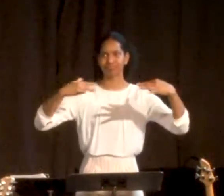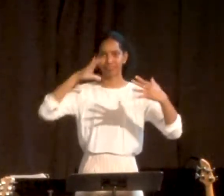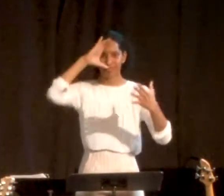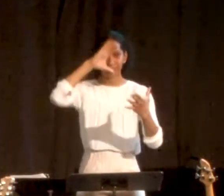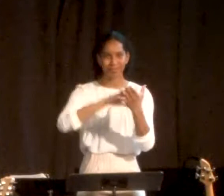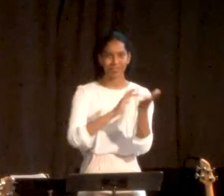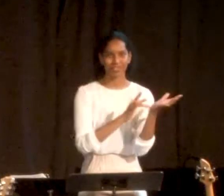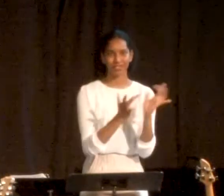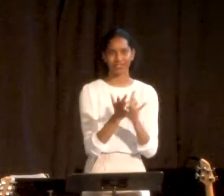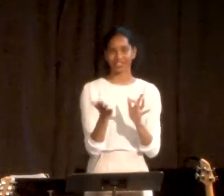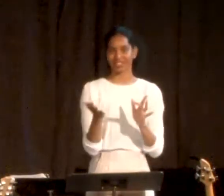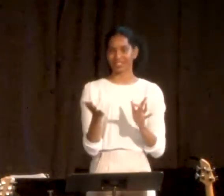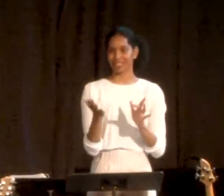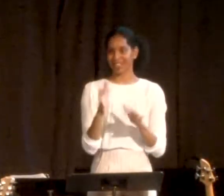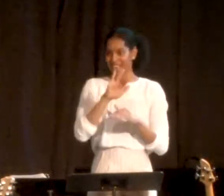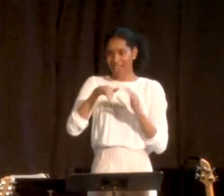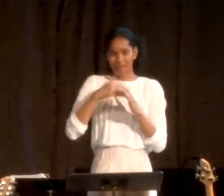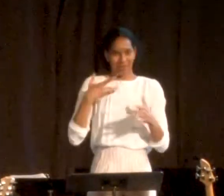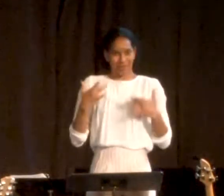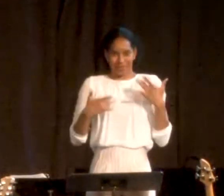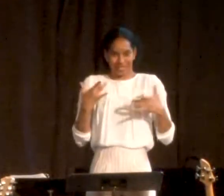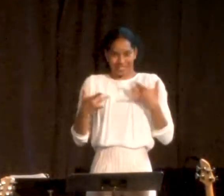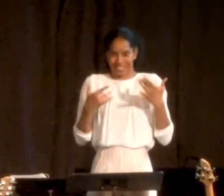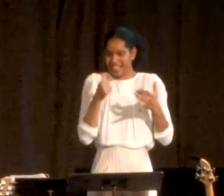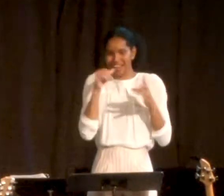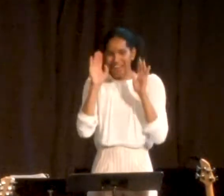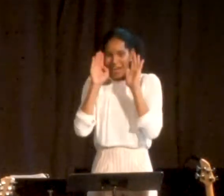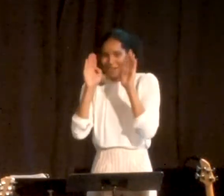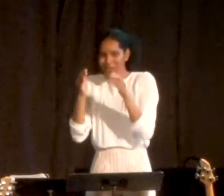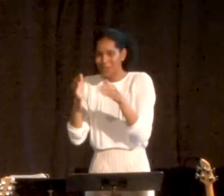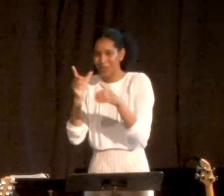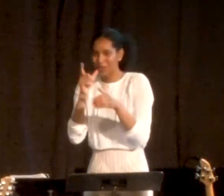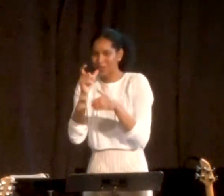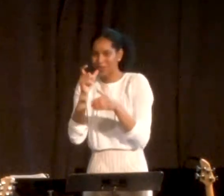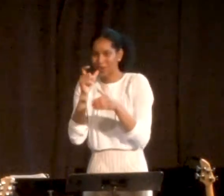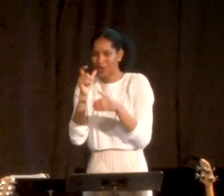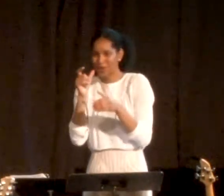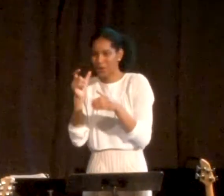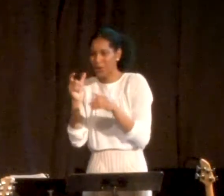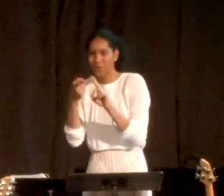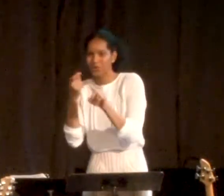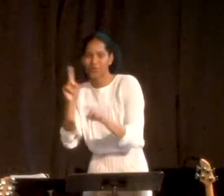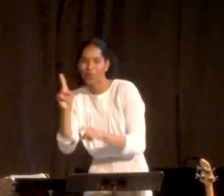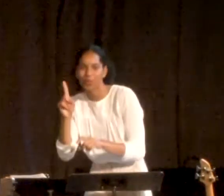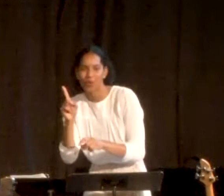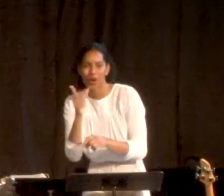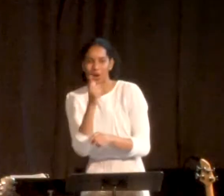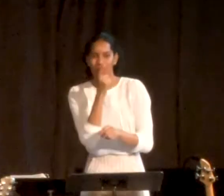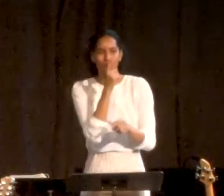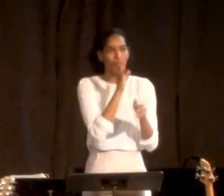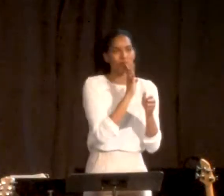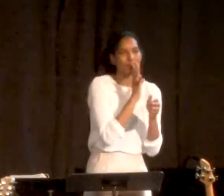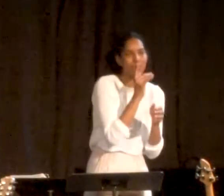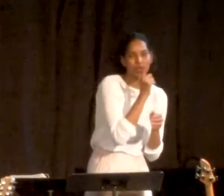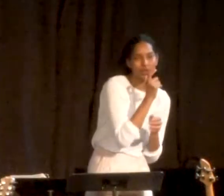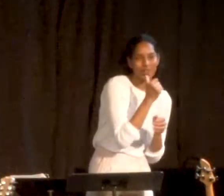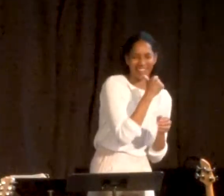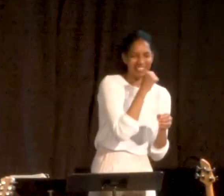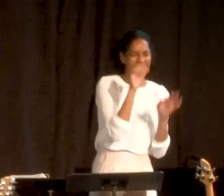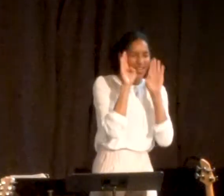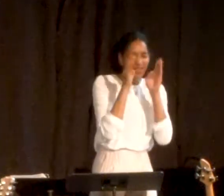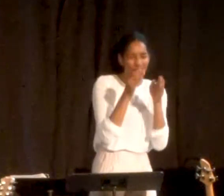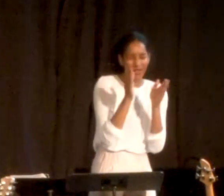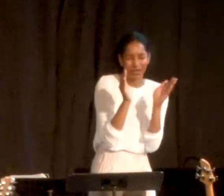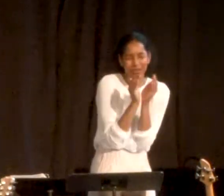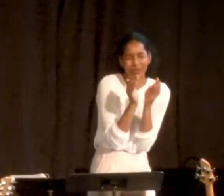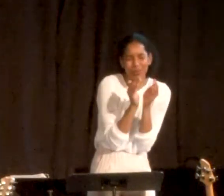Jesus. There's an excitement that happens when revival is going on where people don't notice the little